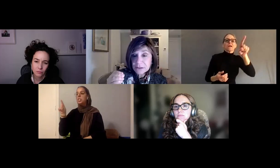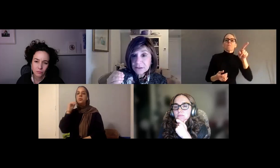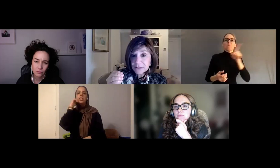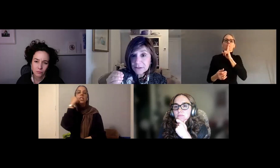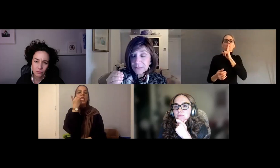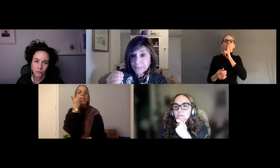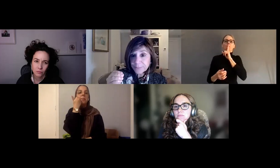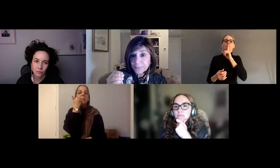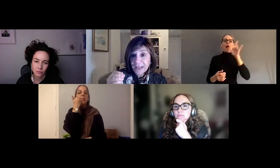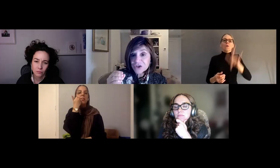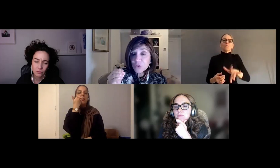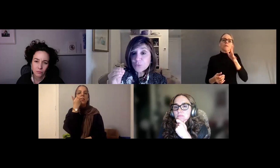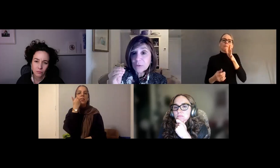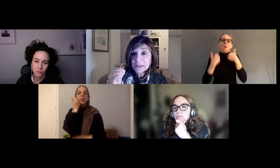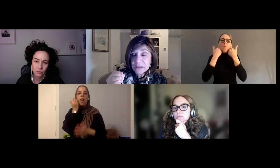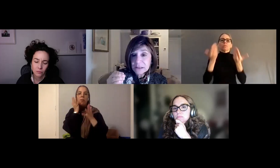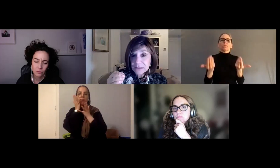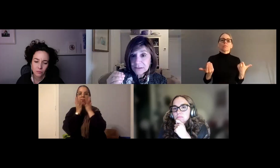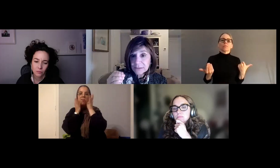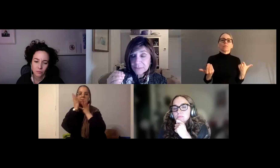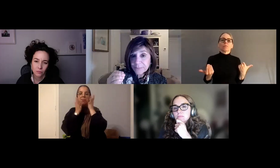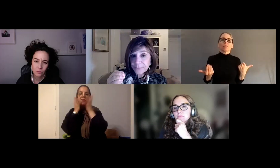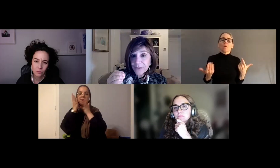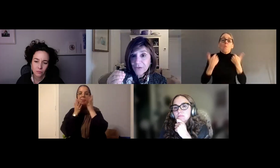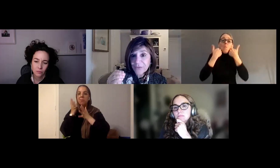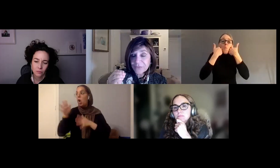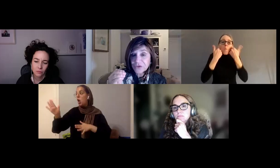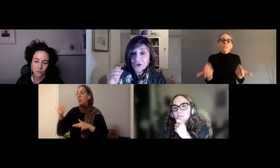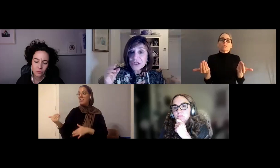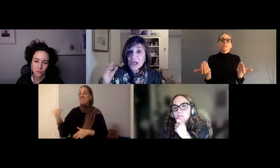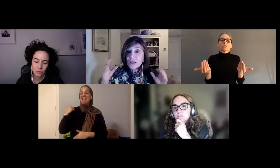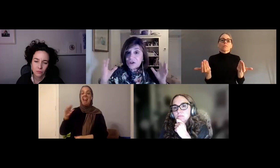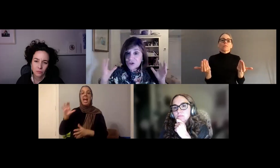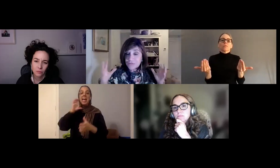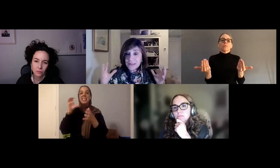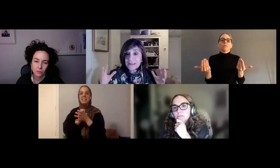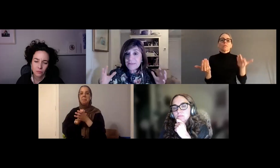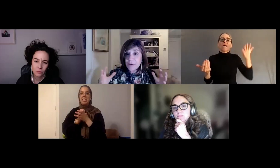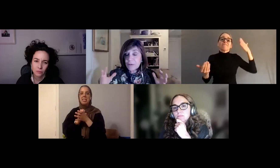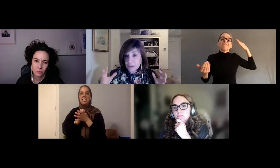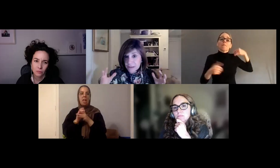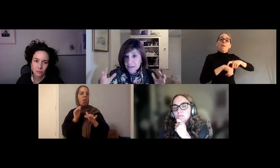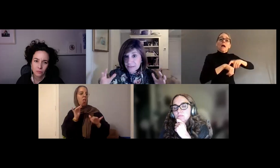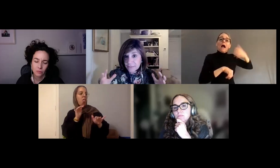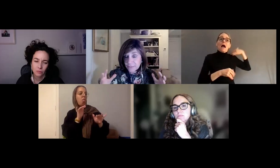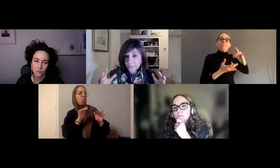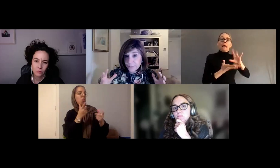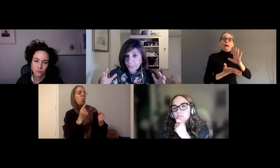ashamed and so frightened that knowledge of these